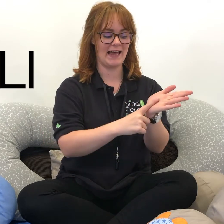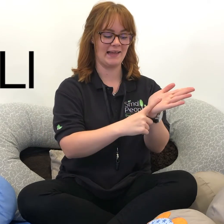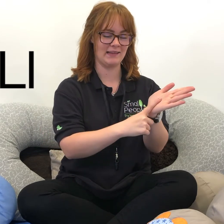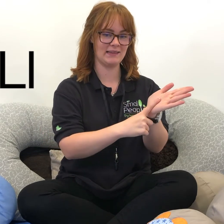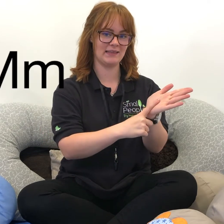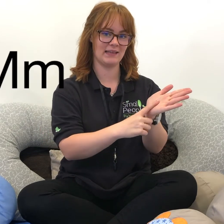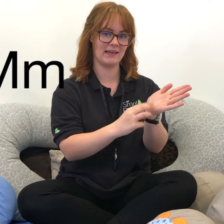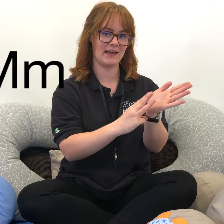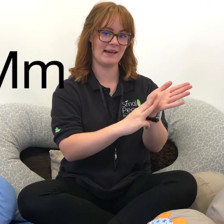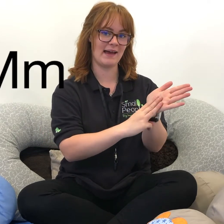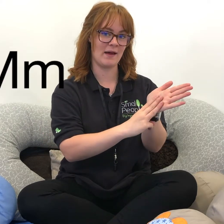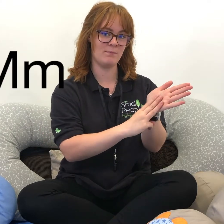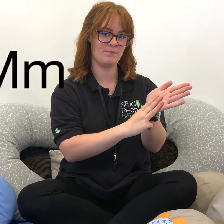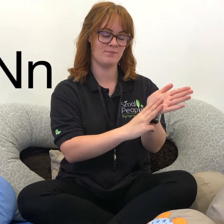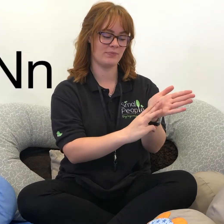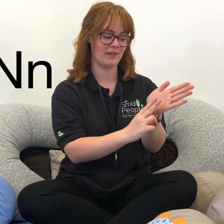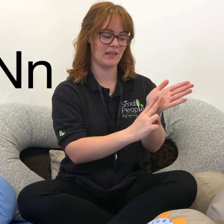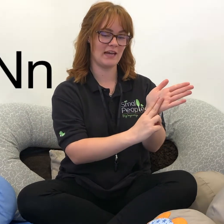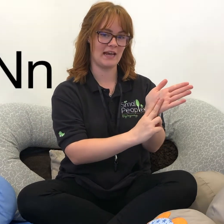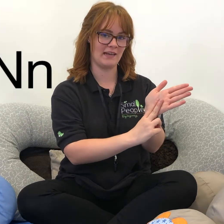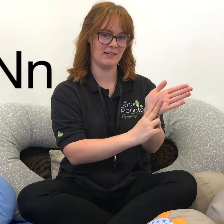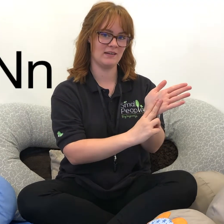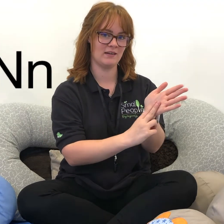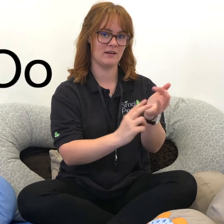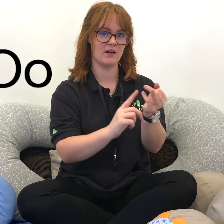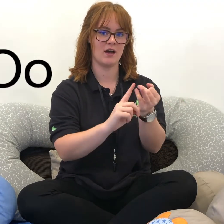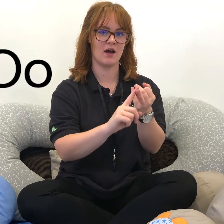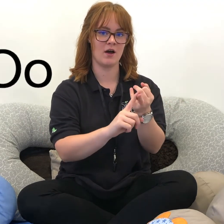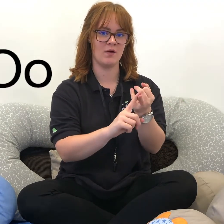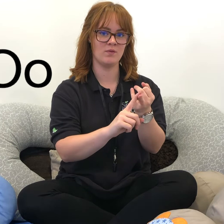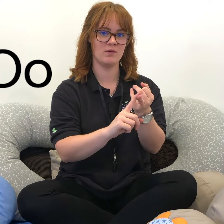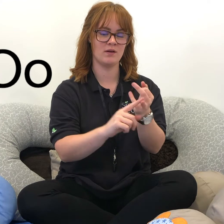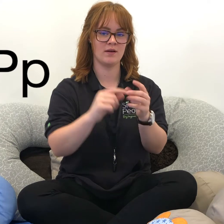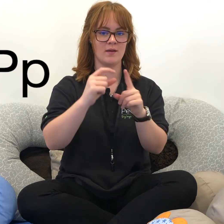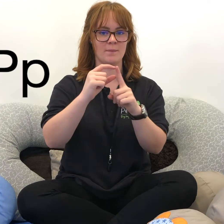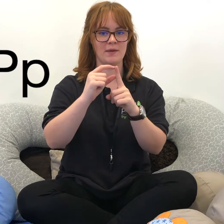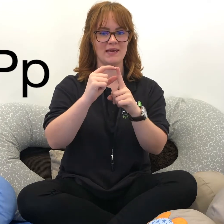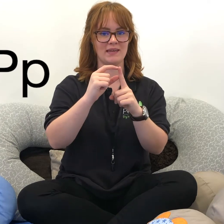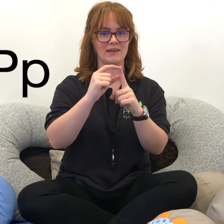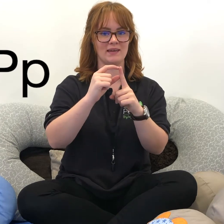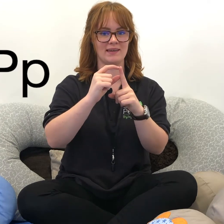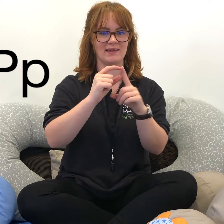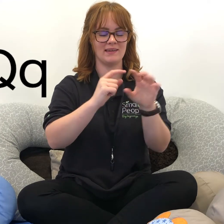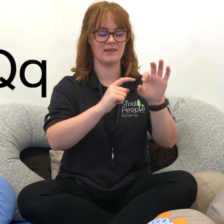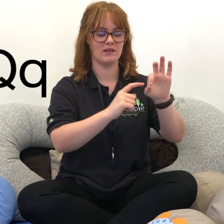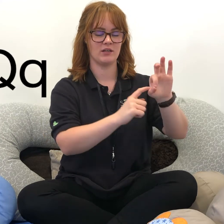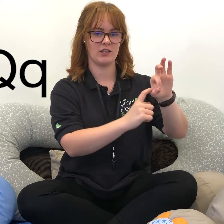L, M, N, O, B, Q,